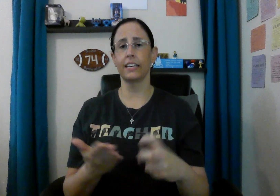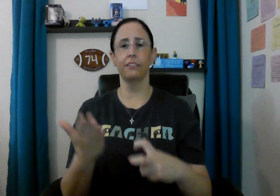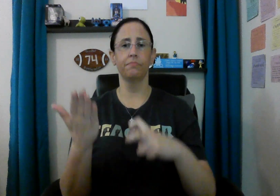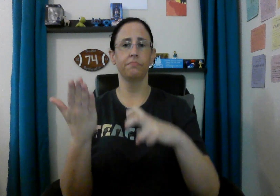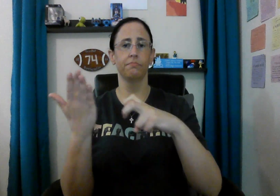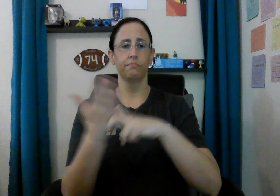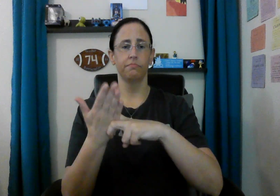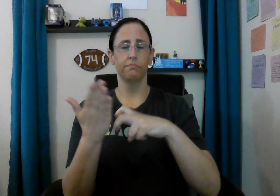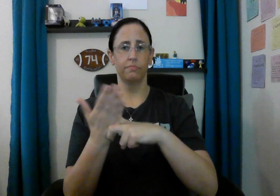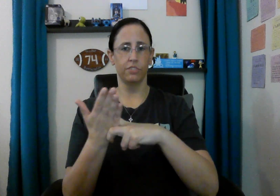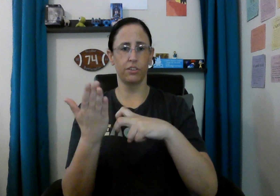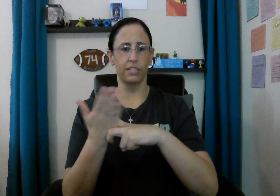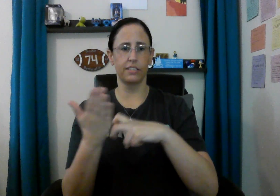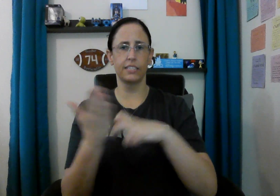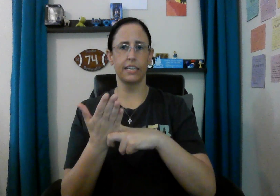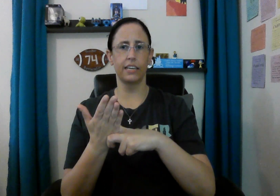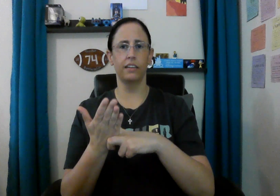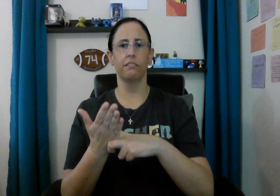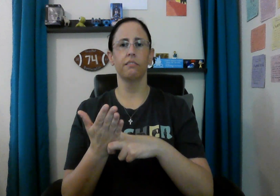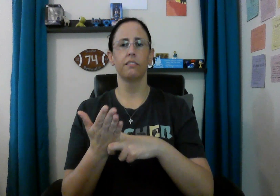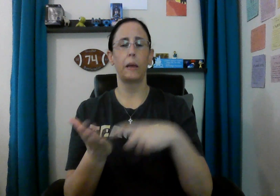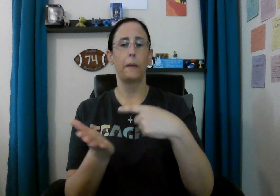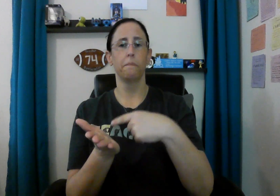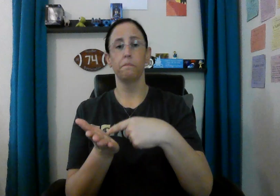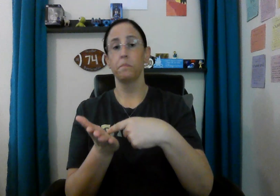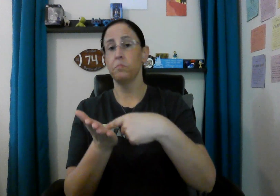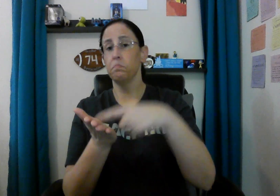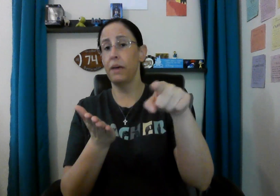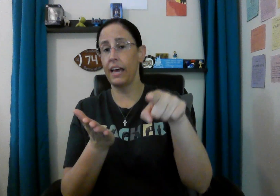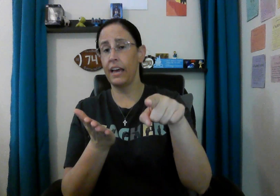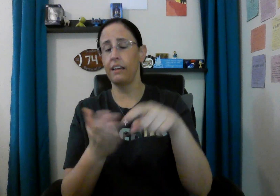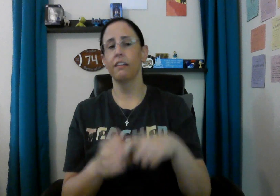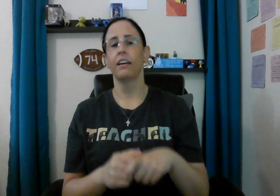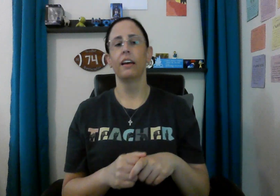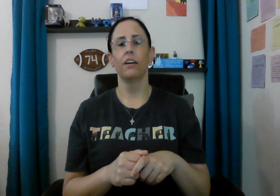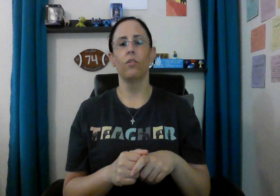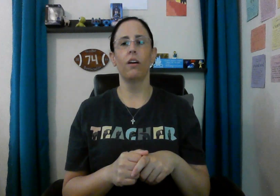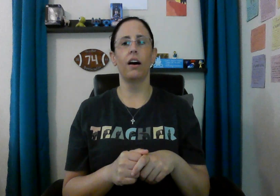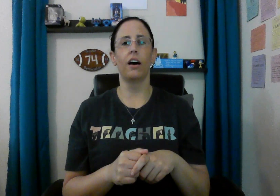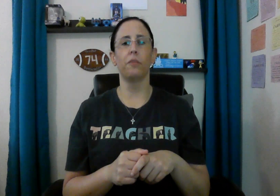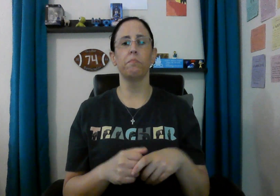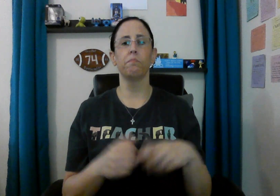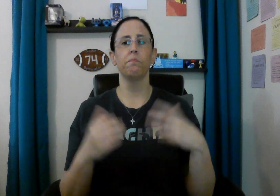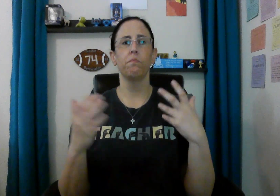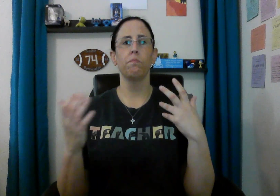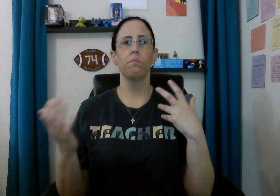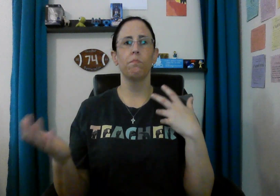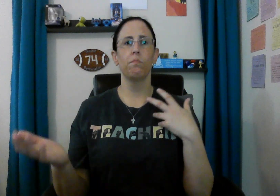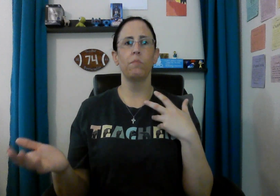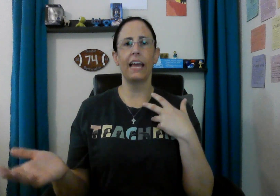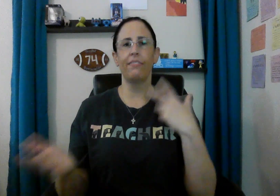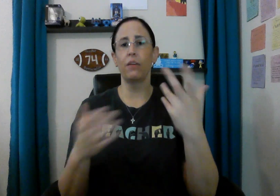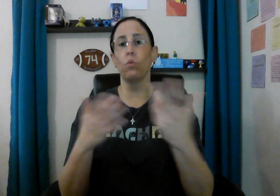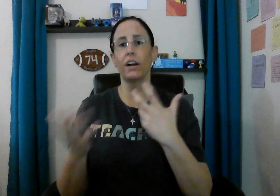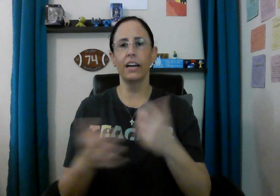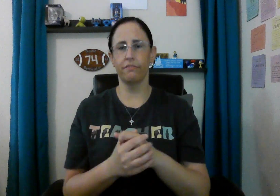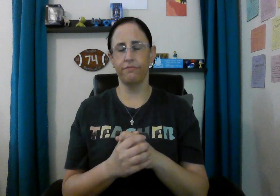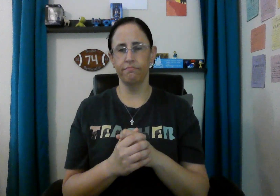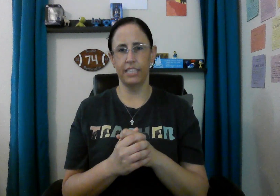ticket, so this is ticket, pay, and then what kind of ticket